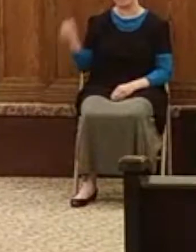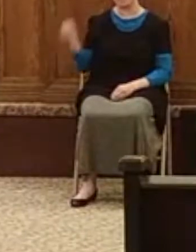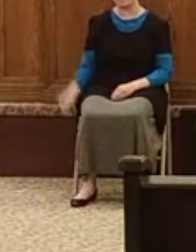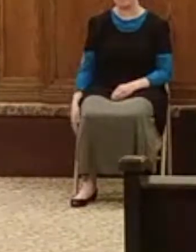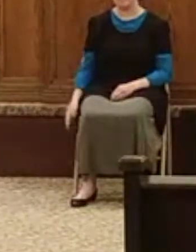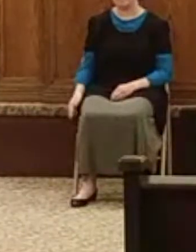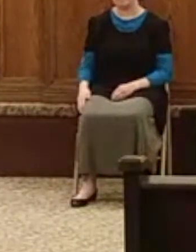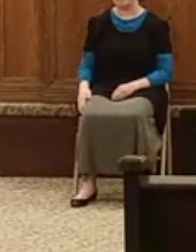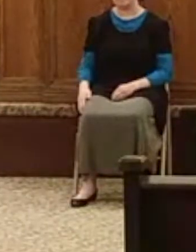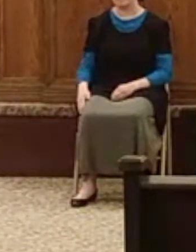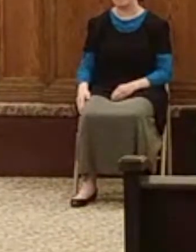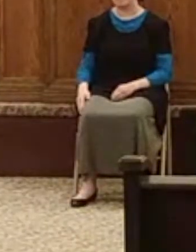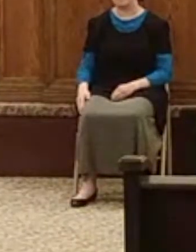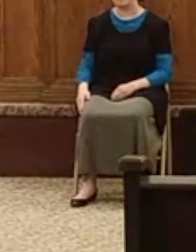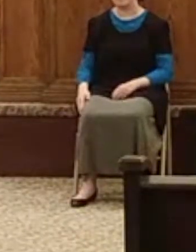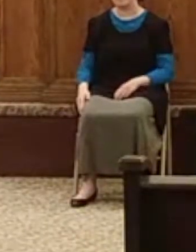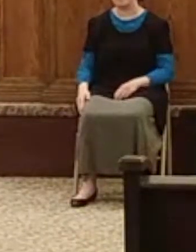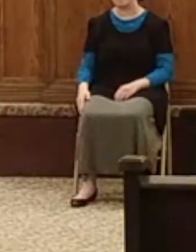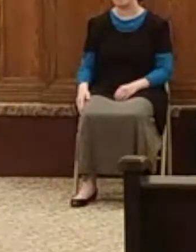God said,